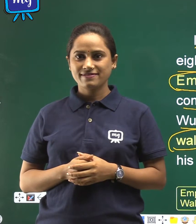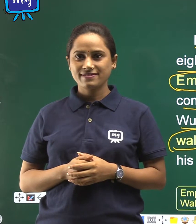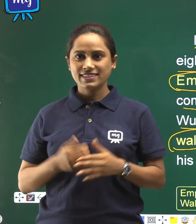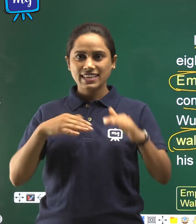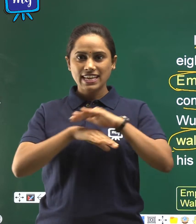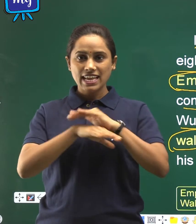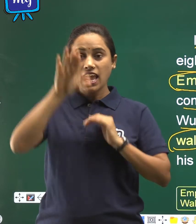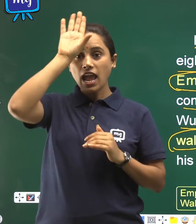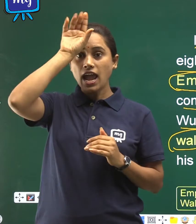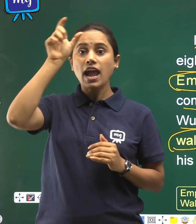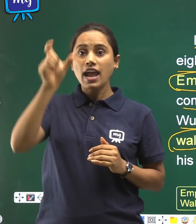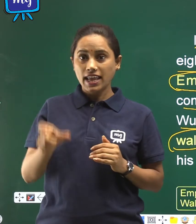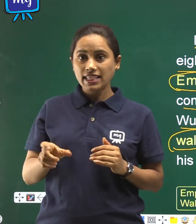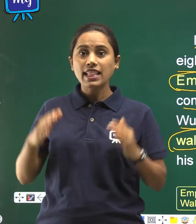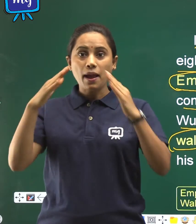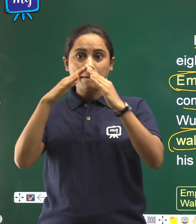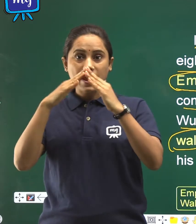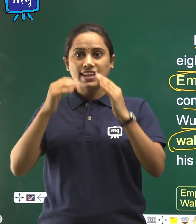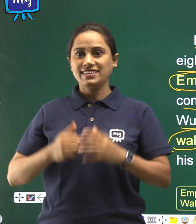in the palace.